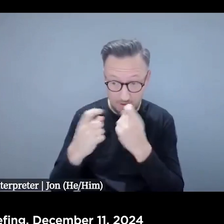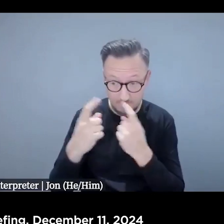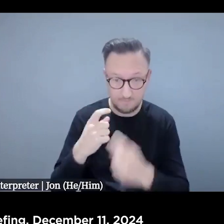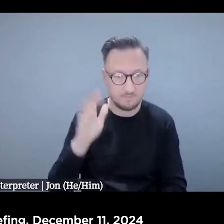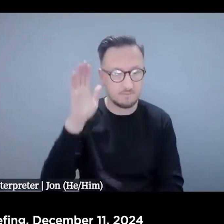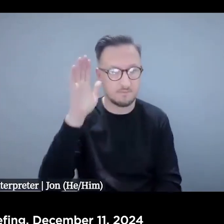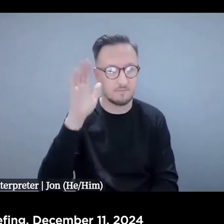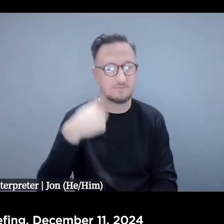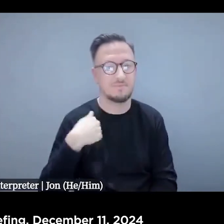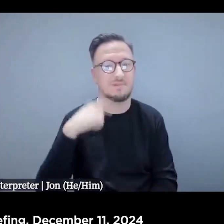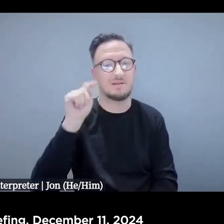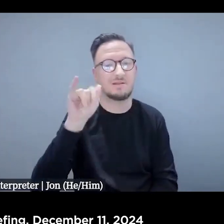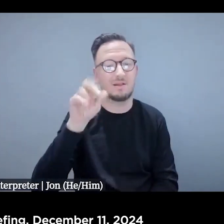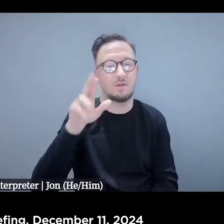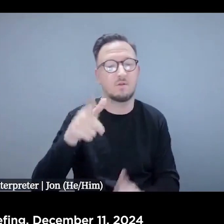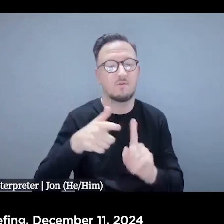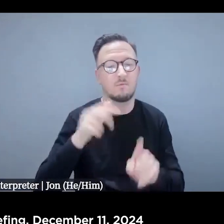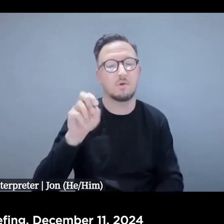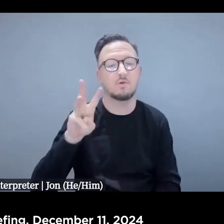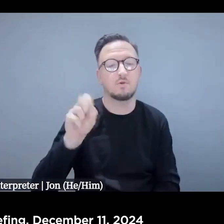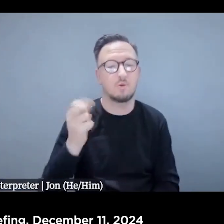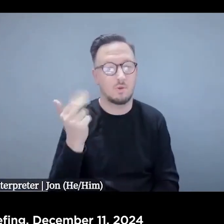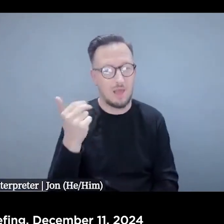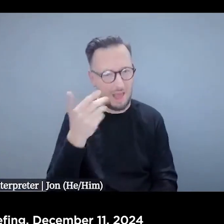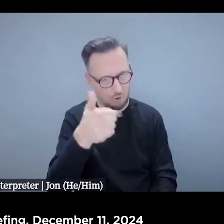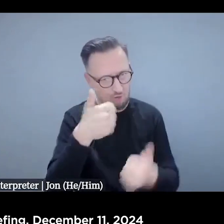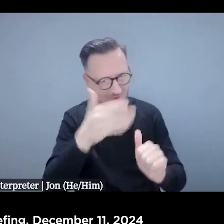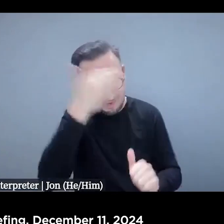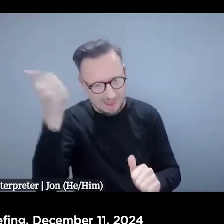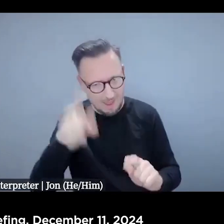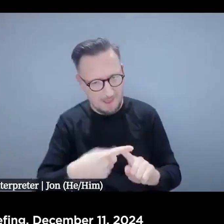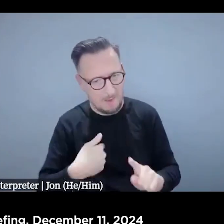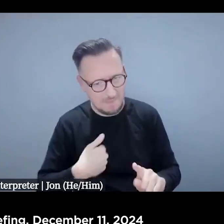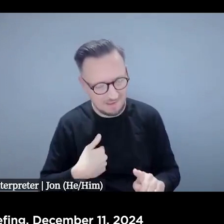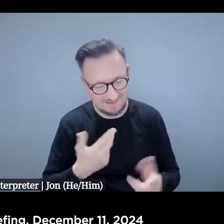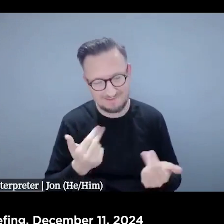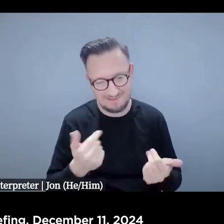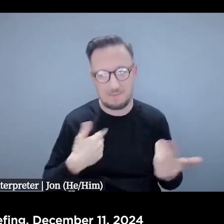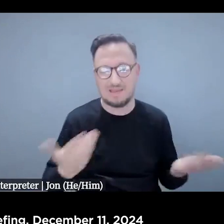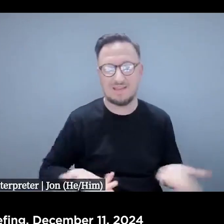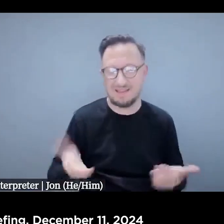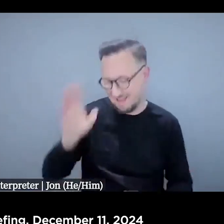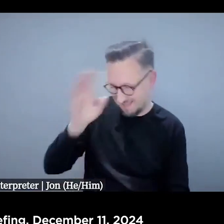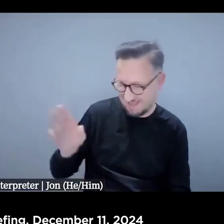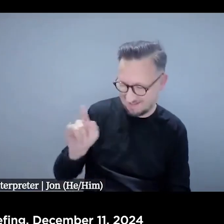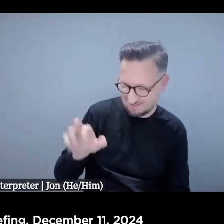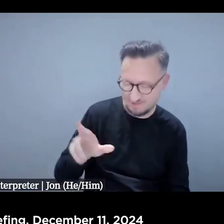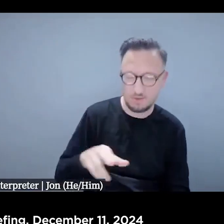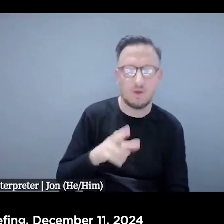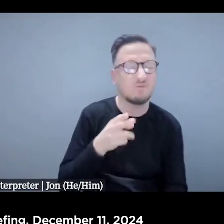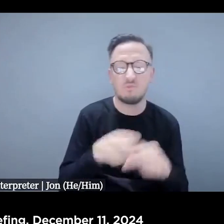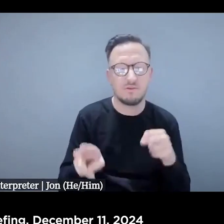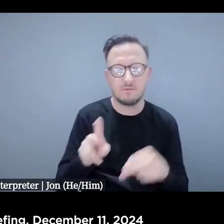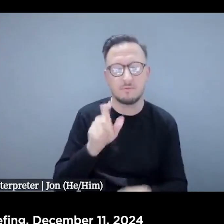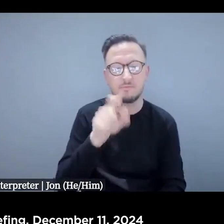it's Taylor with News 13. I know you're trying to forget about me, but I'm here. Hey, Taylor. Hey, Taylor. Hey, real quick,